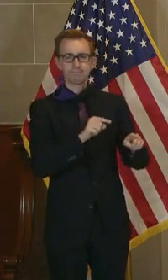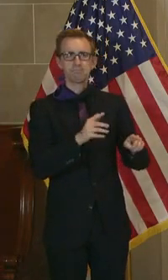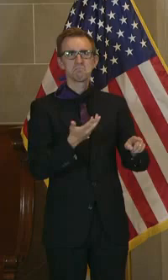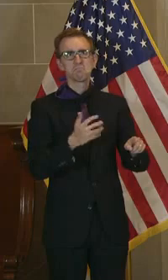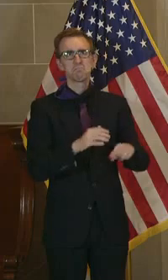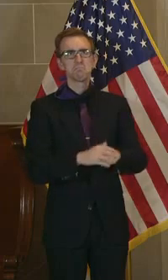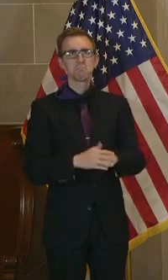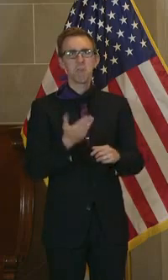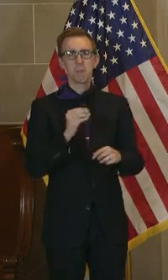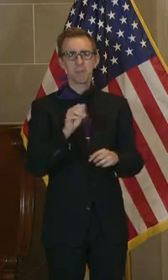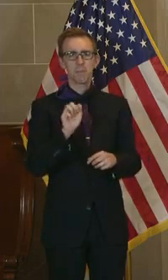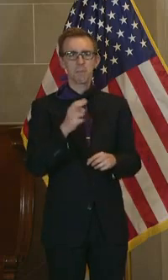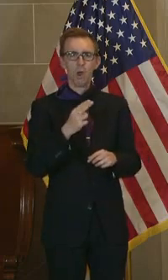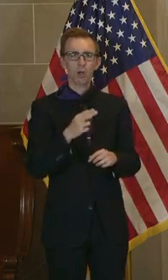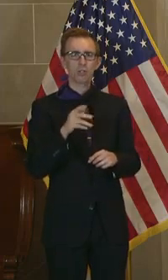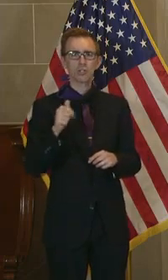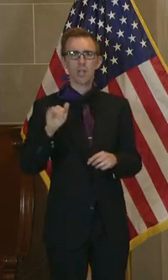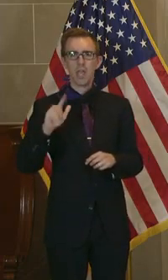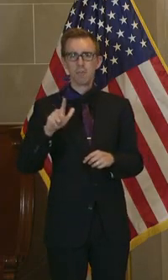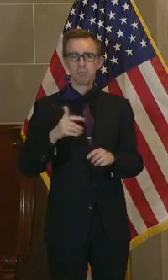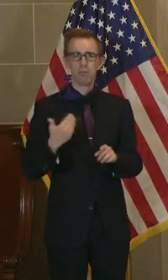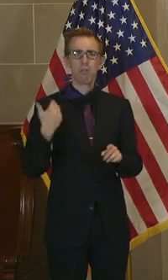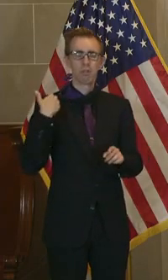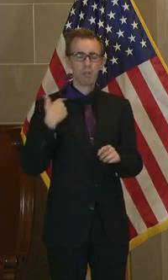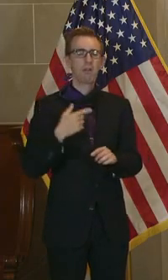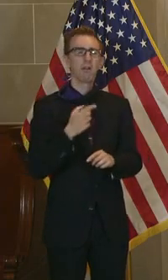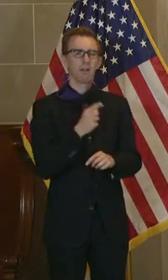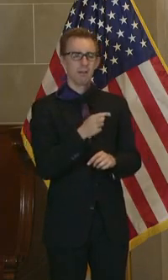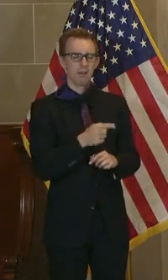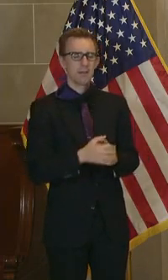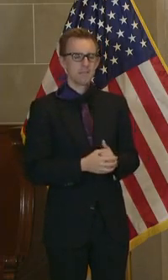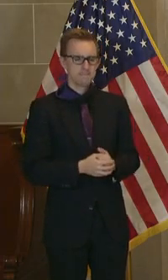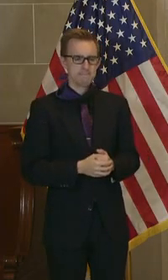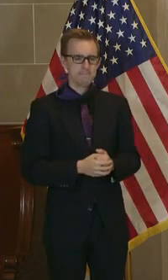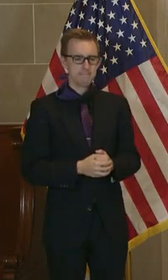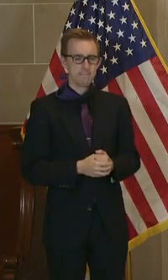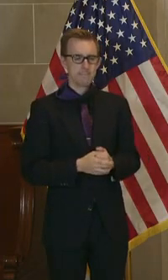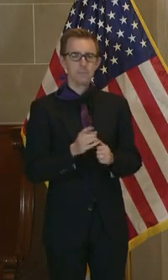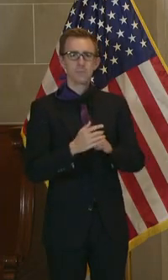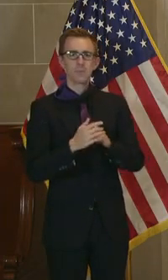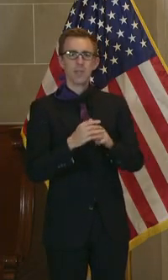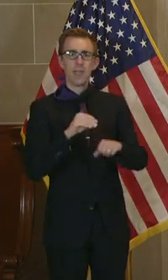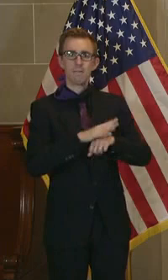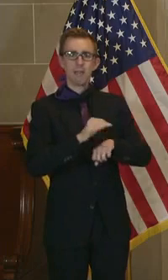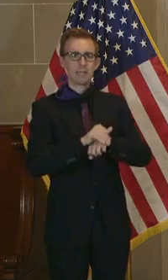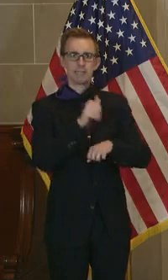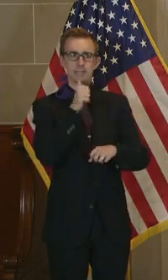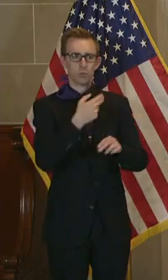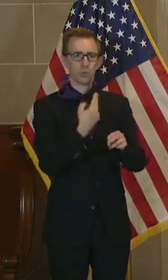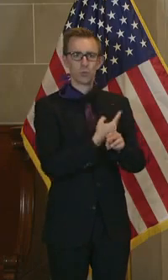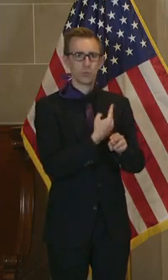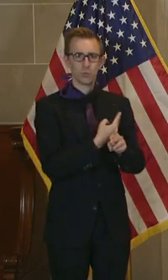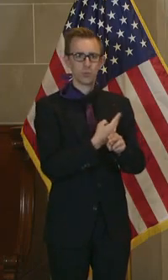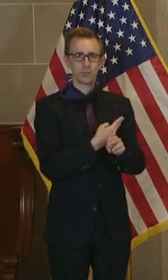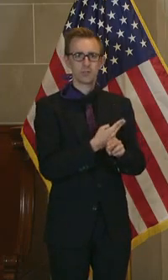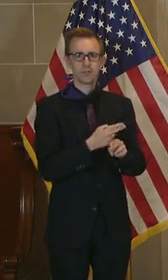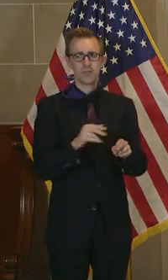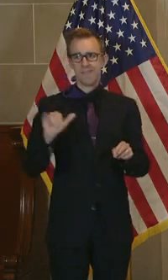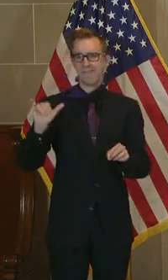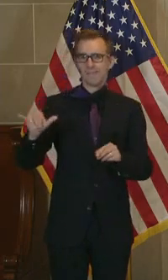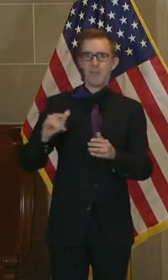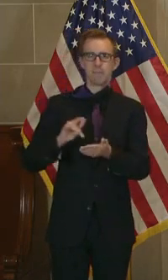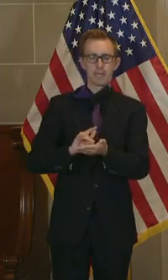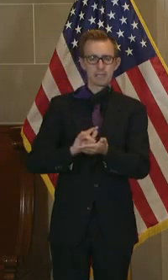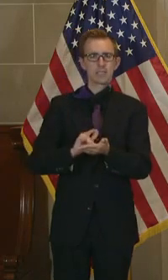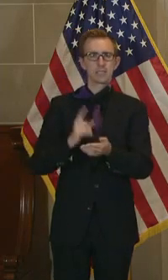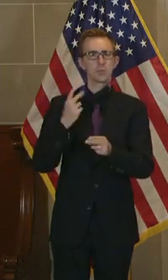was March or early April, where the kind of advice was not to use betamethasone, which is often